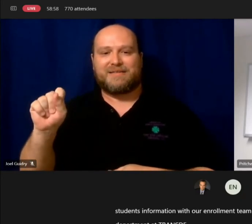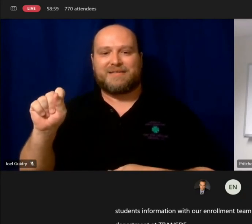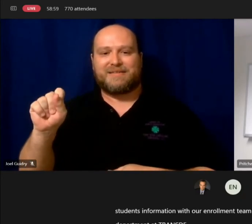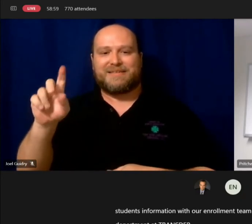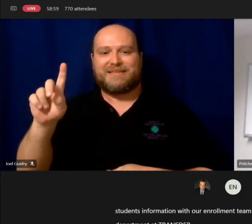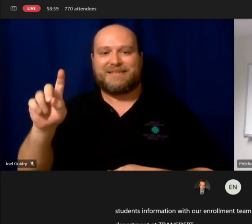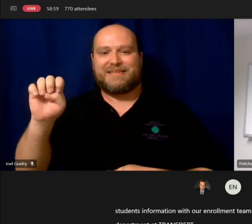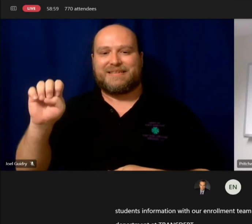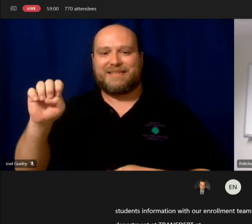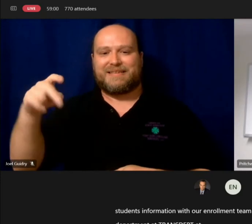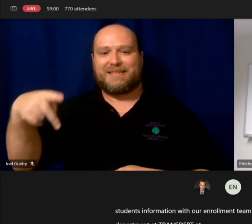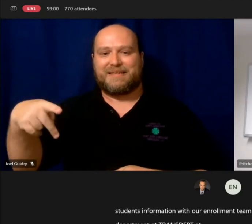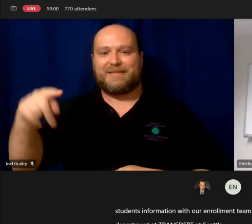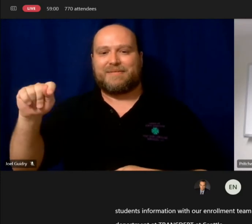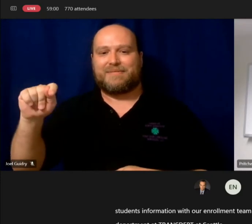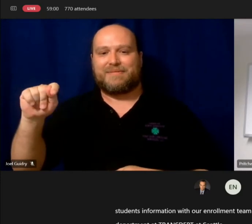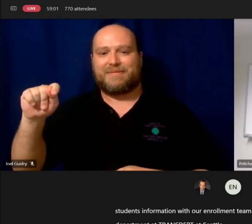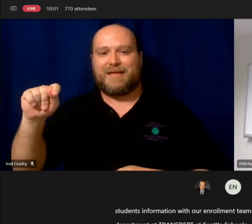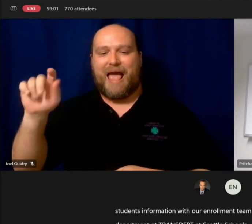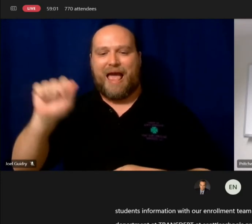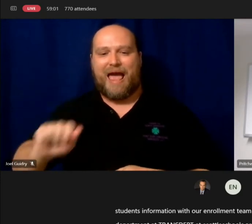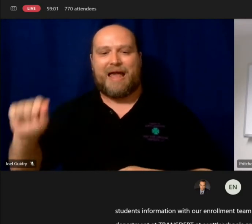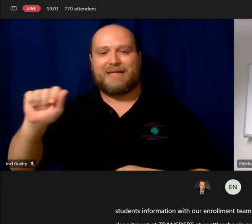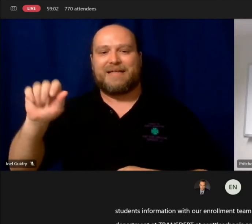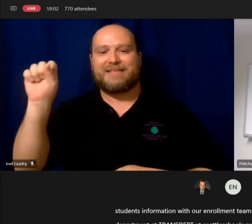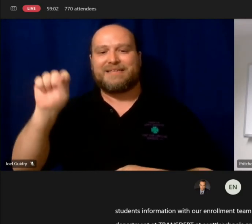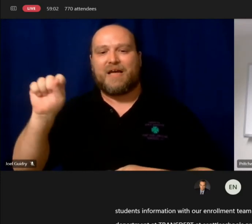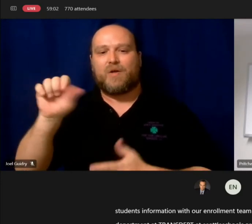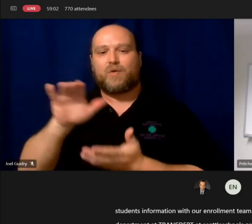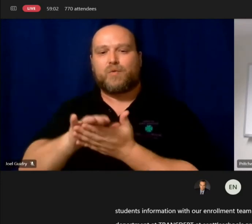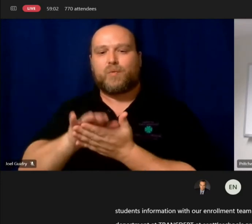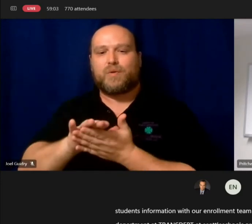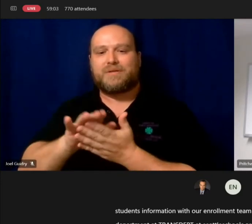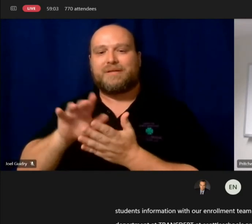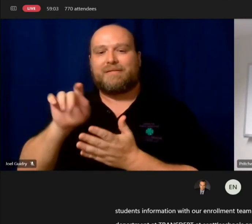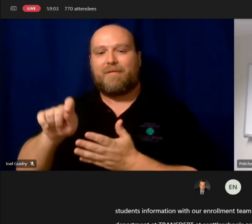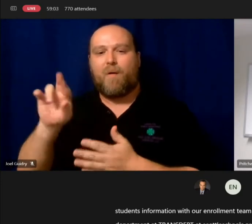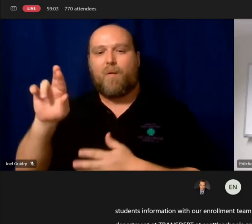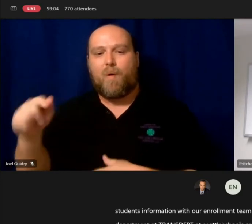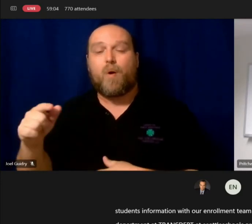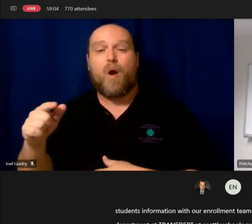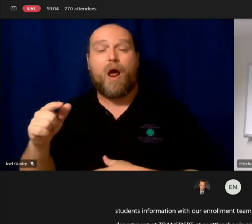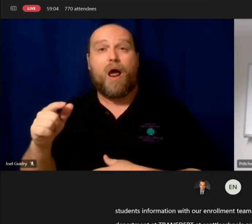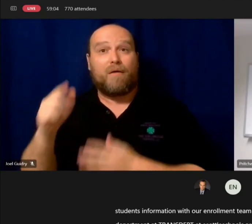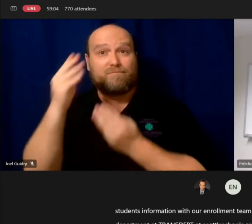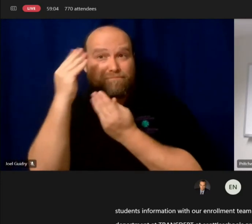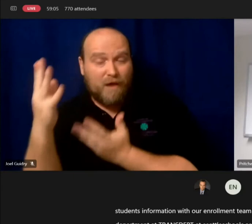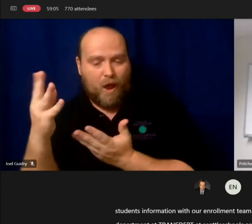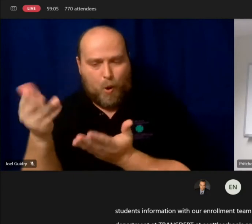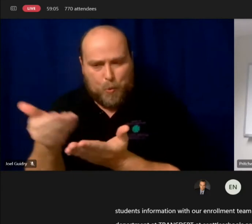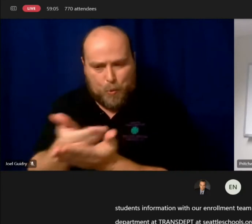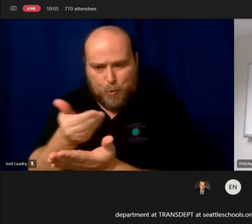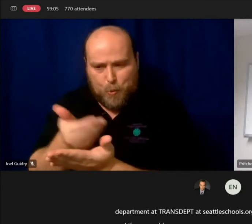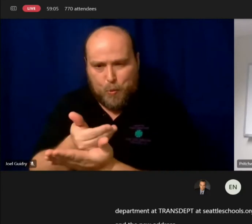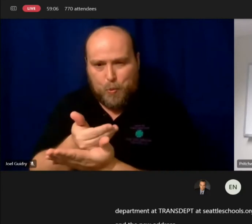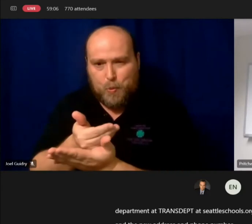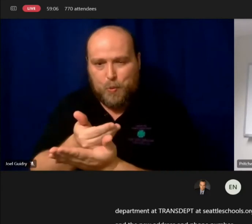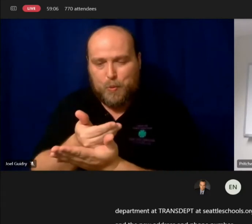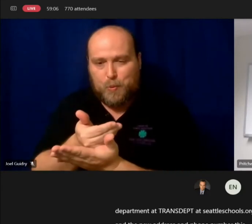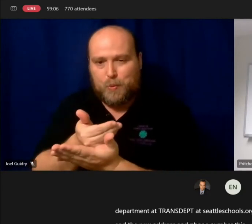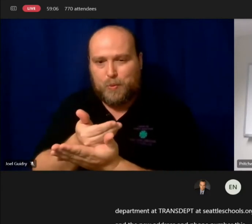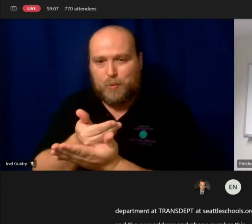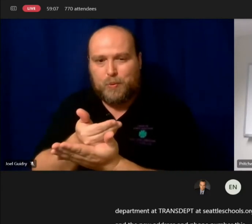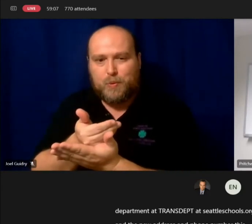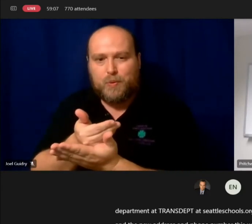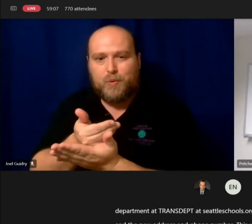transdept@seattleschools.org with your student's ID number and the new address and phone number. This way, we can update your student's route and